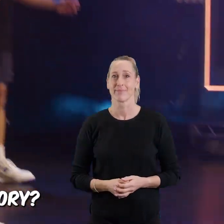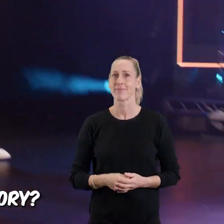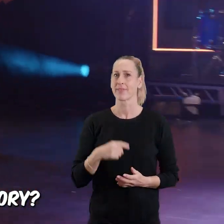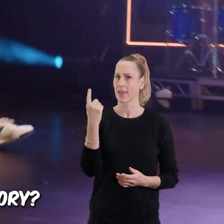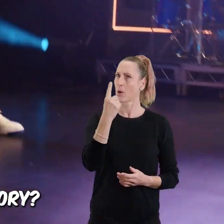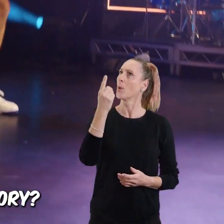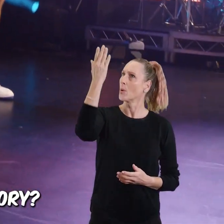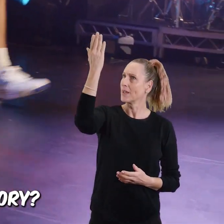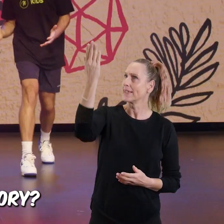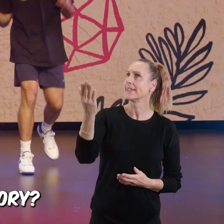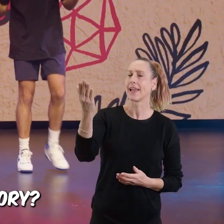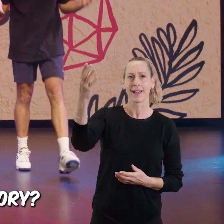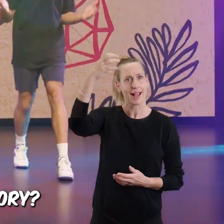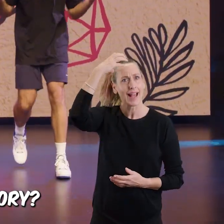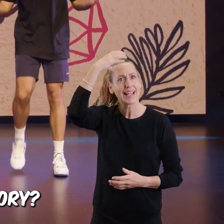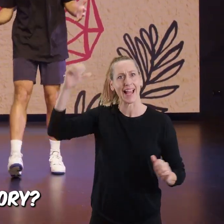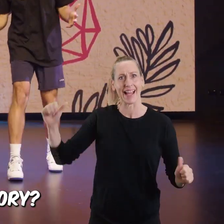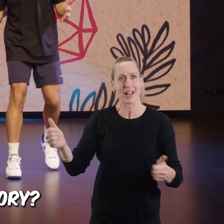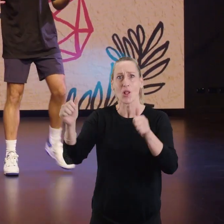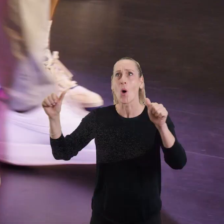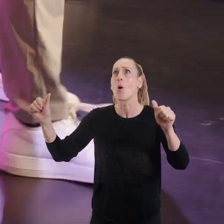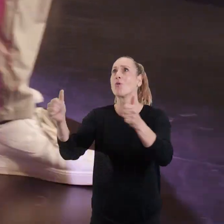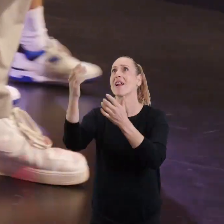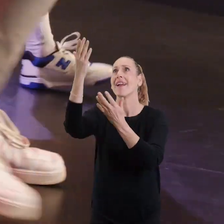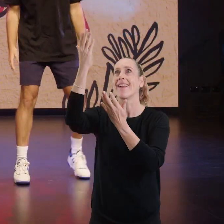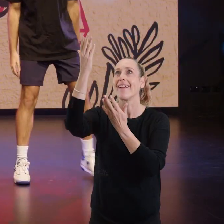Who is he, this King of glory?